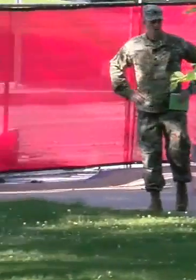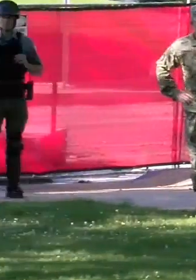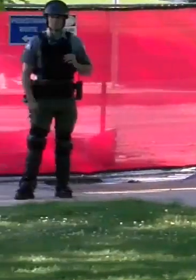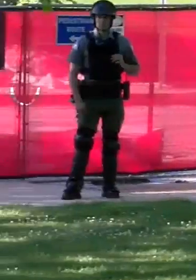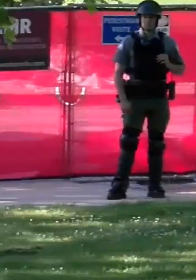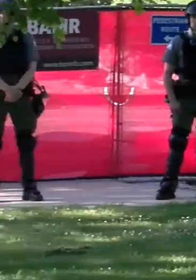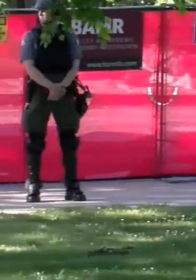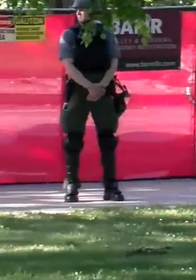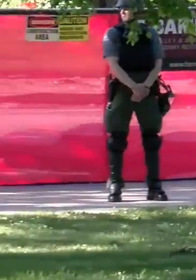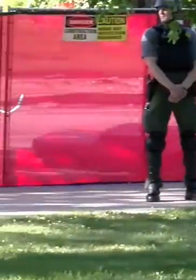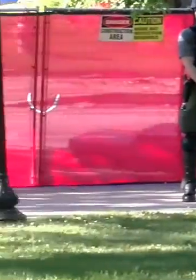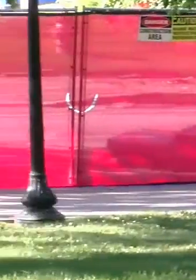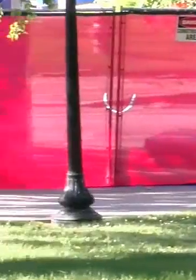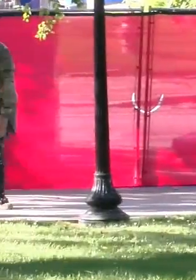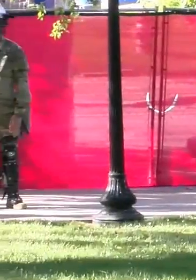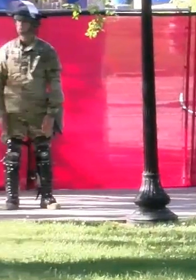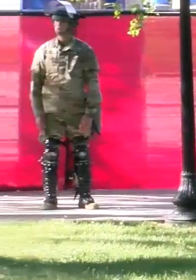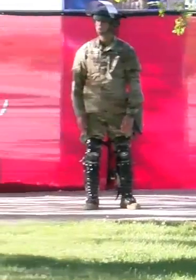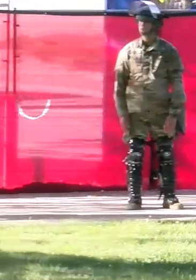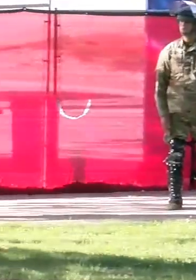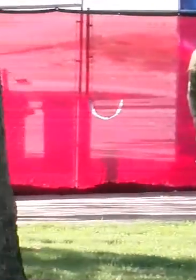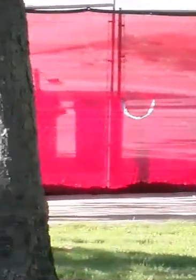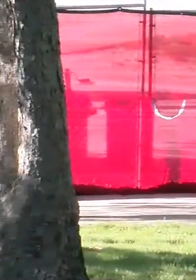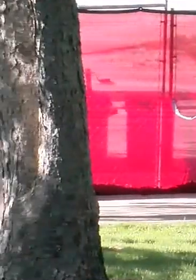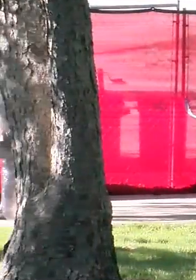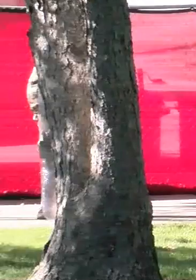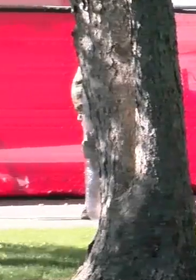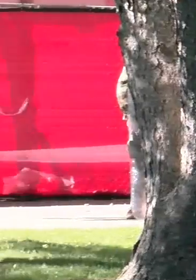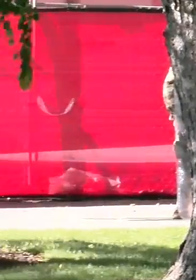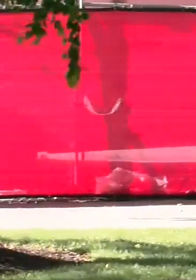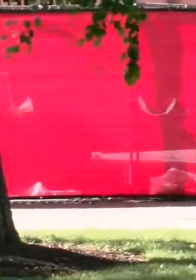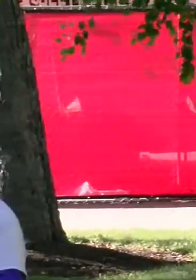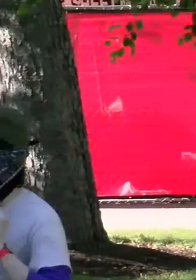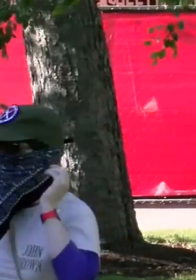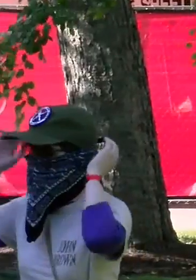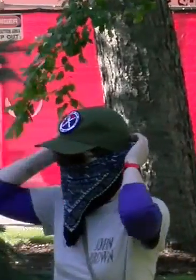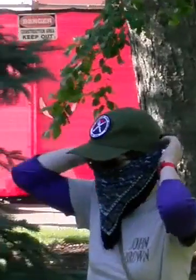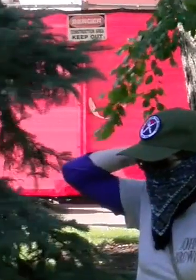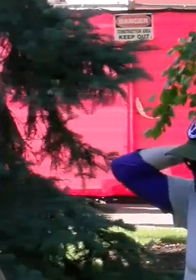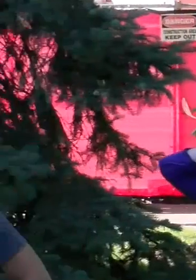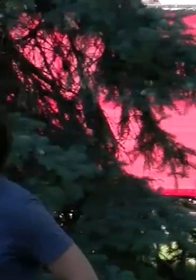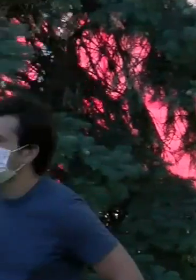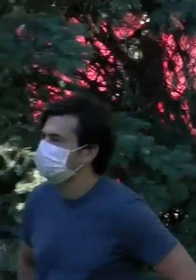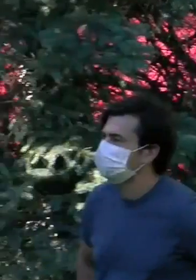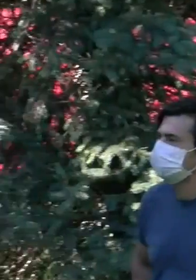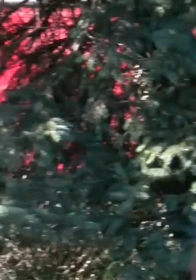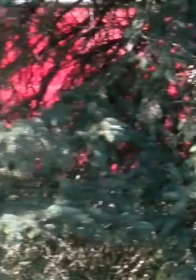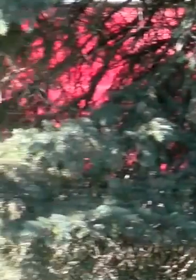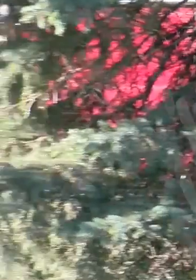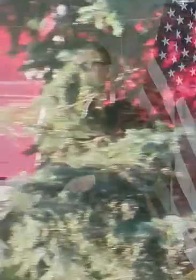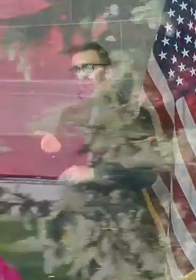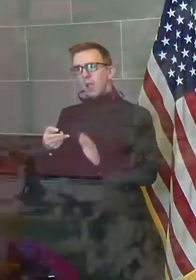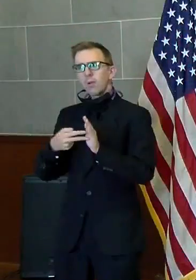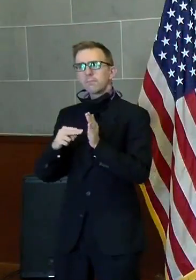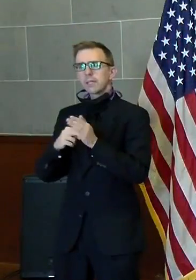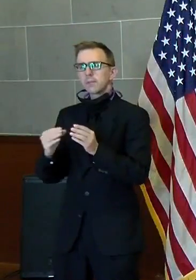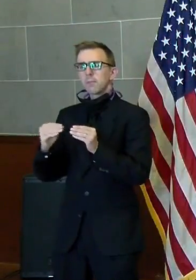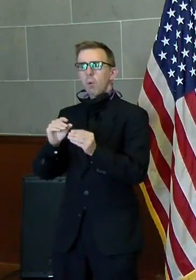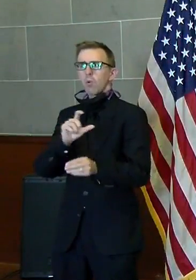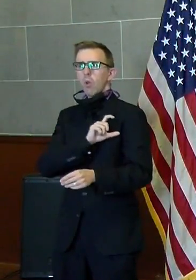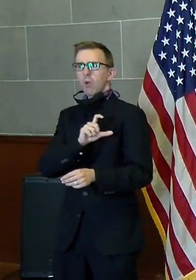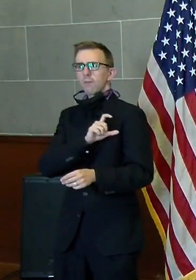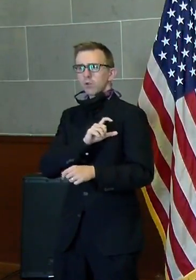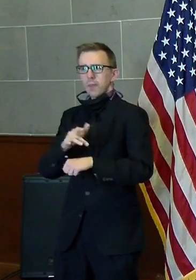wherever they are needed in the state to assist local agencies and highway patrol. The Guard's presence means more law enforcement officers